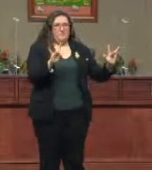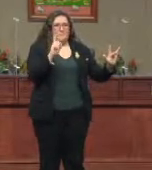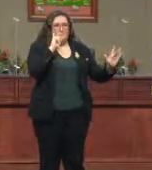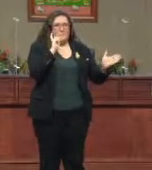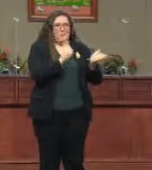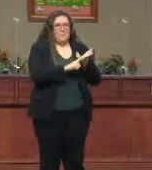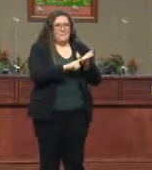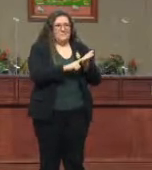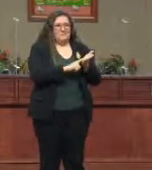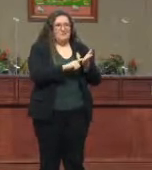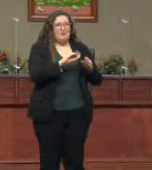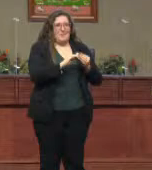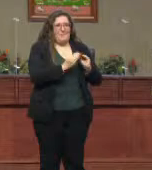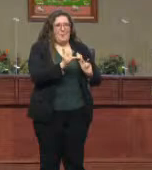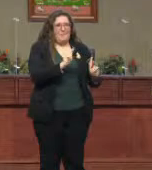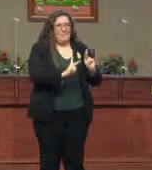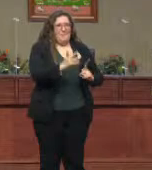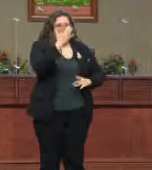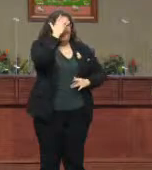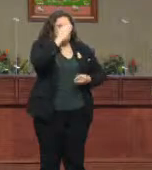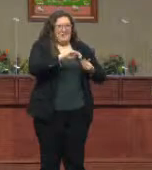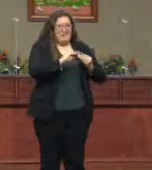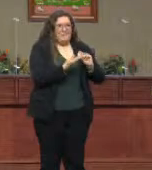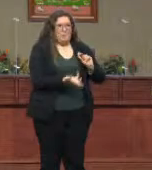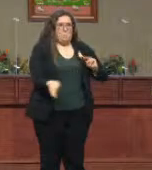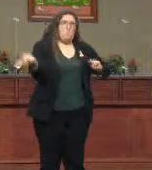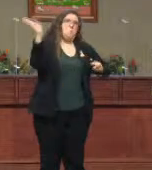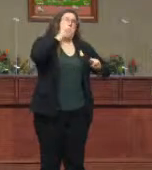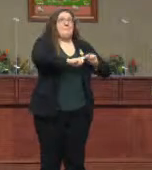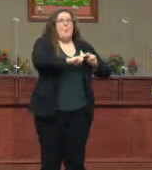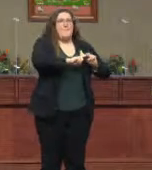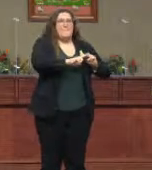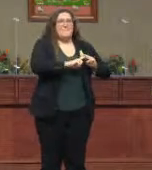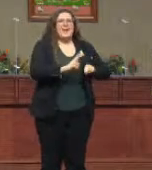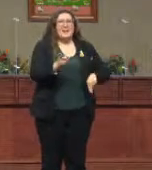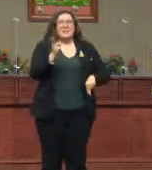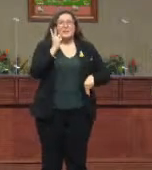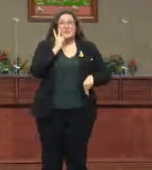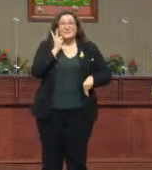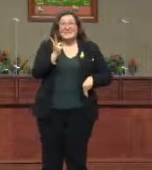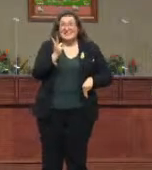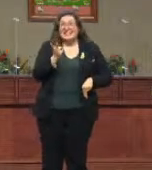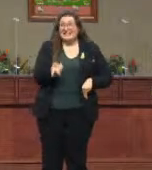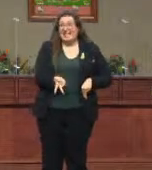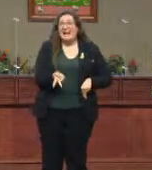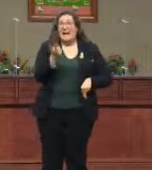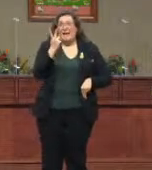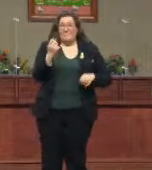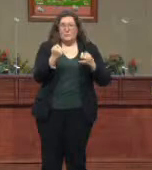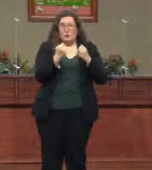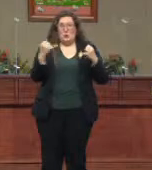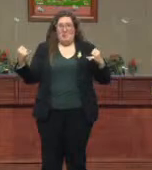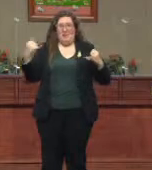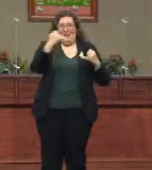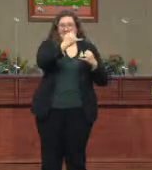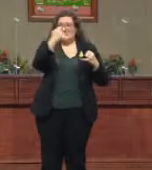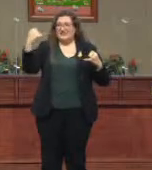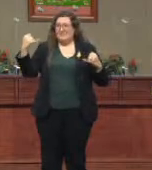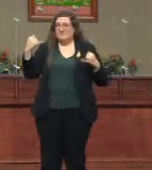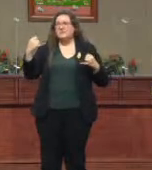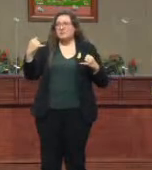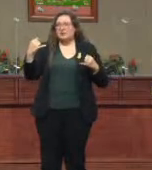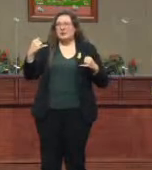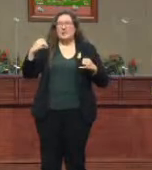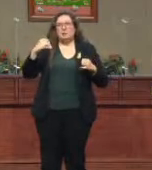are increasing. And that's the line on the top. And you see how they diverge and mimic each